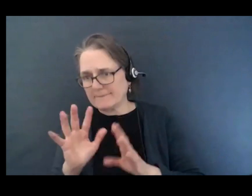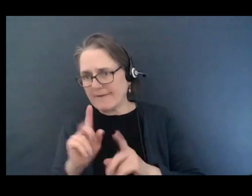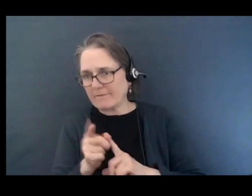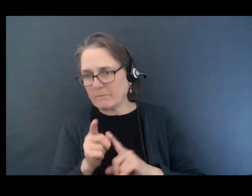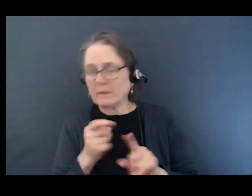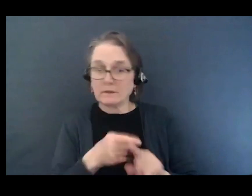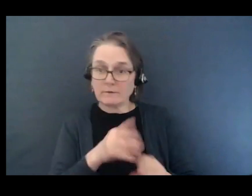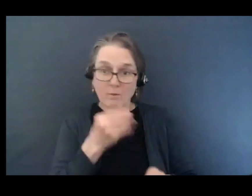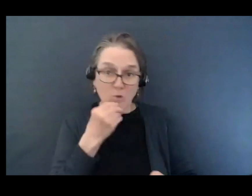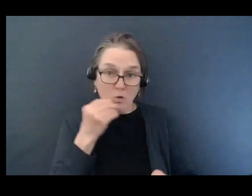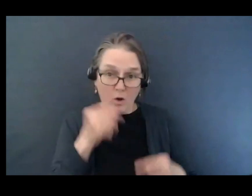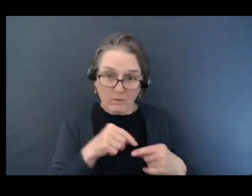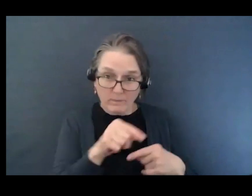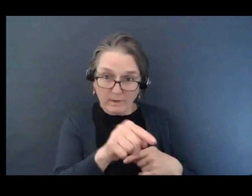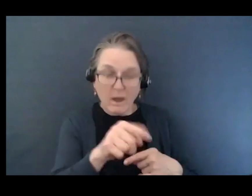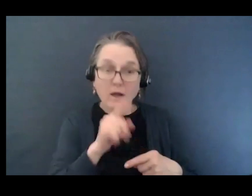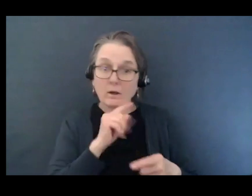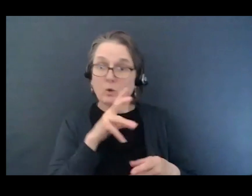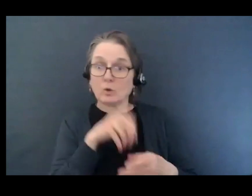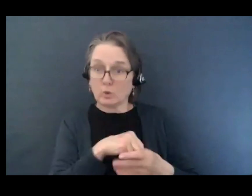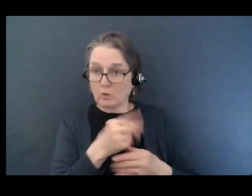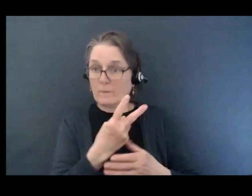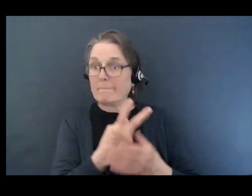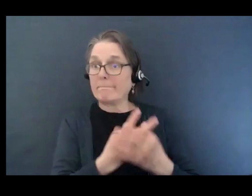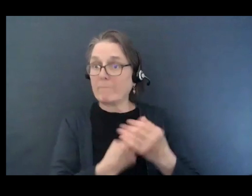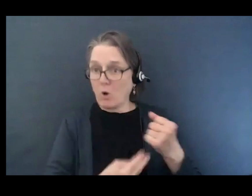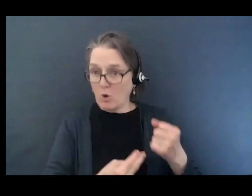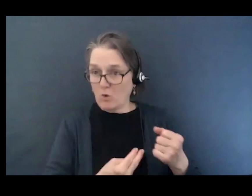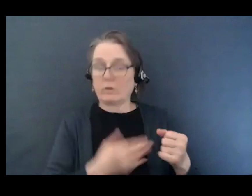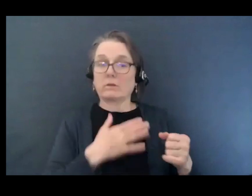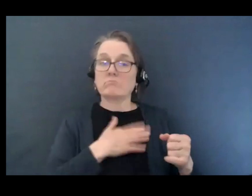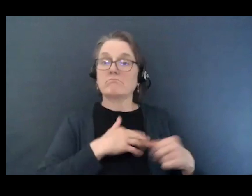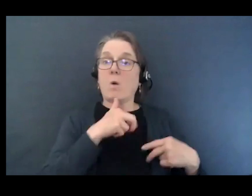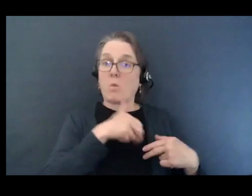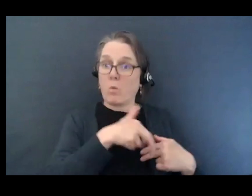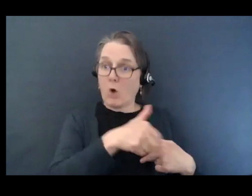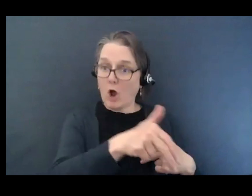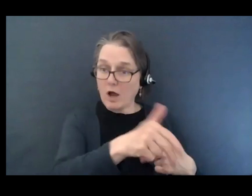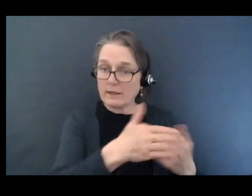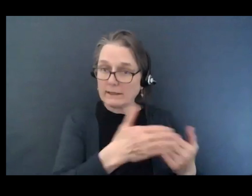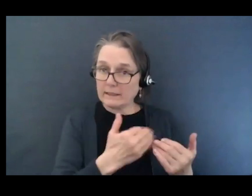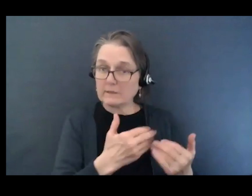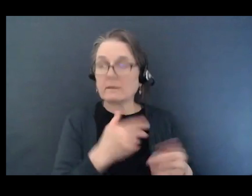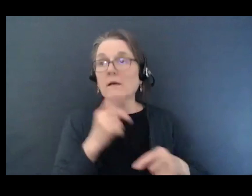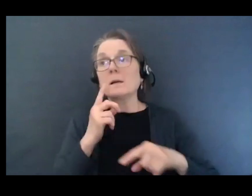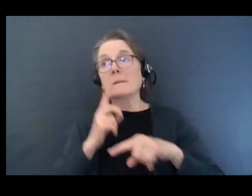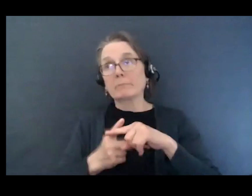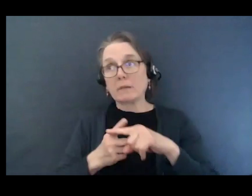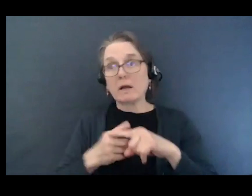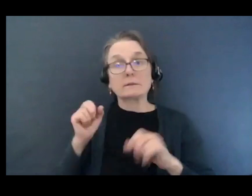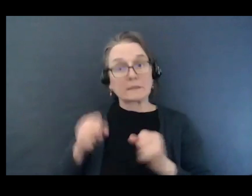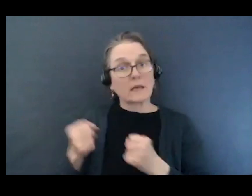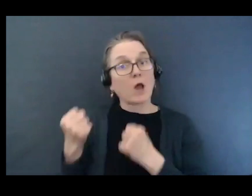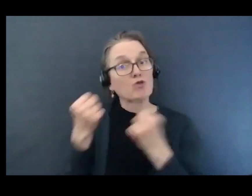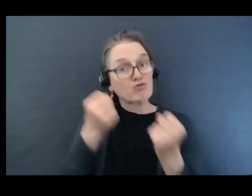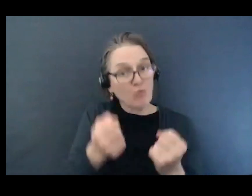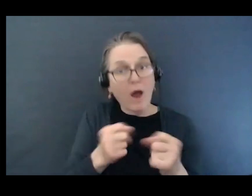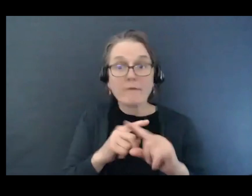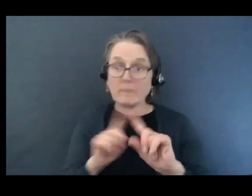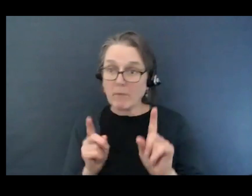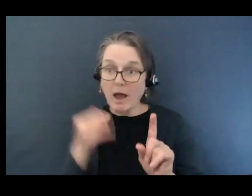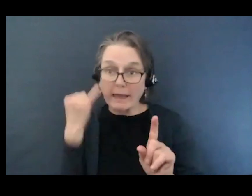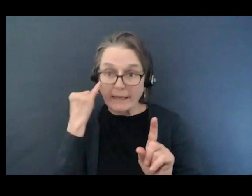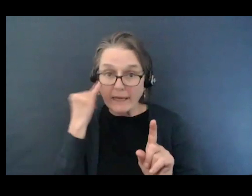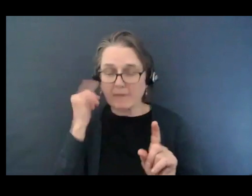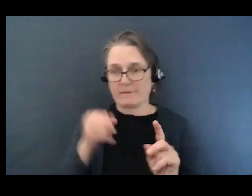calculating both the access via walk and the access to car, or are you taking the best of? So are you I'm taking the best of. Got it.